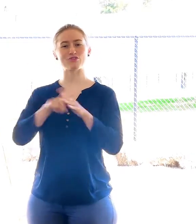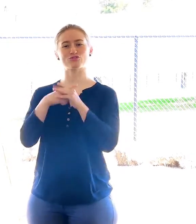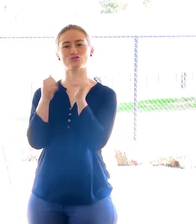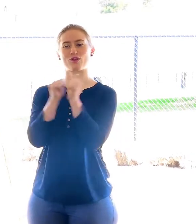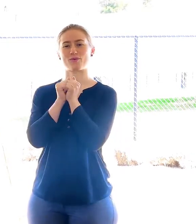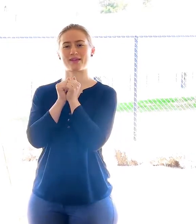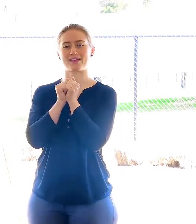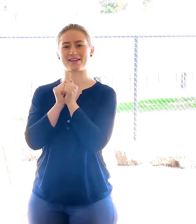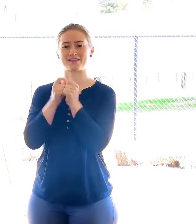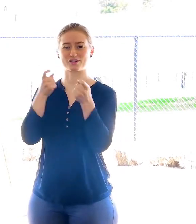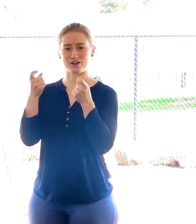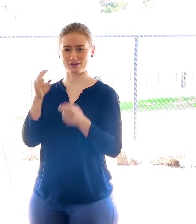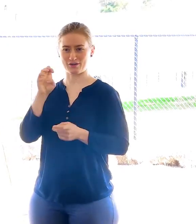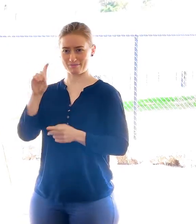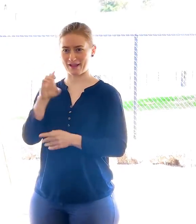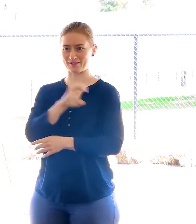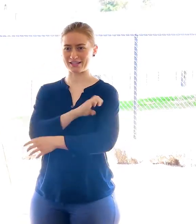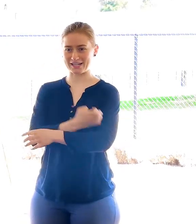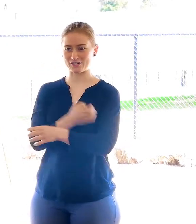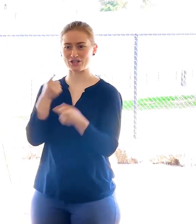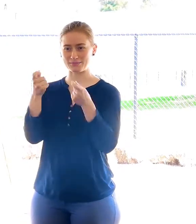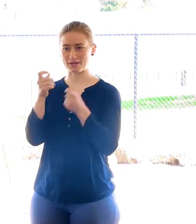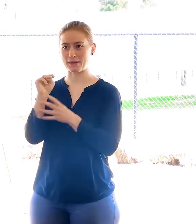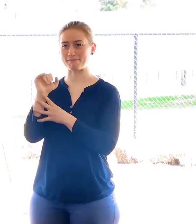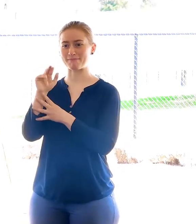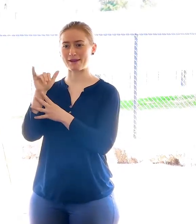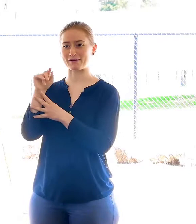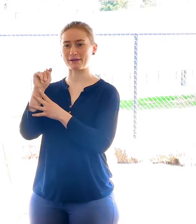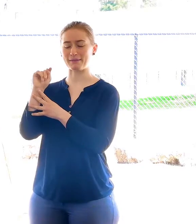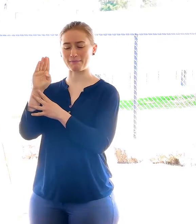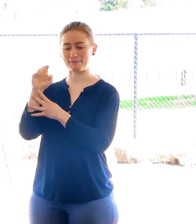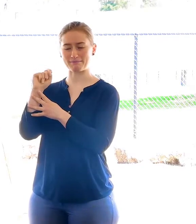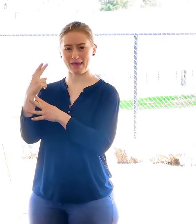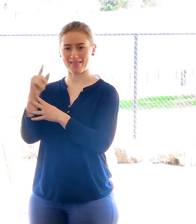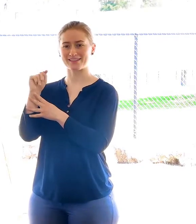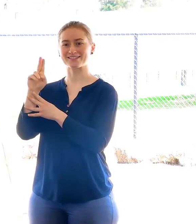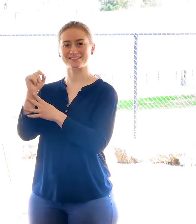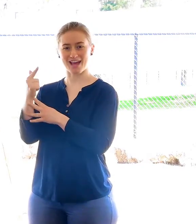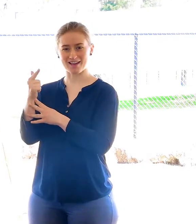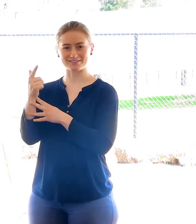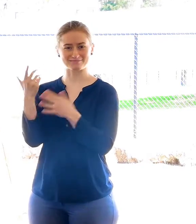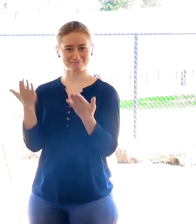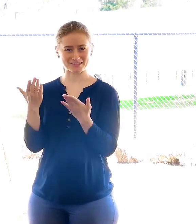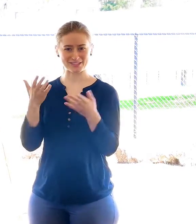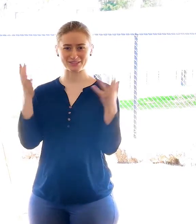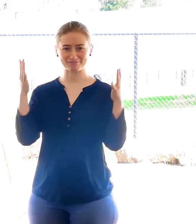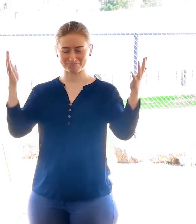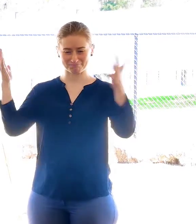with the Director of the Maryland Energy Administration, Beth Tung is here.